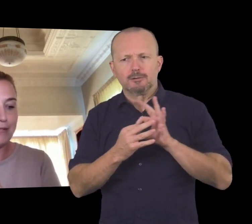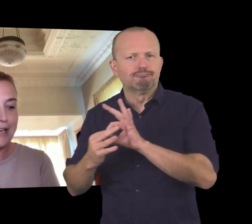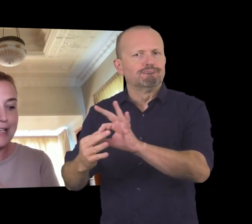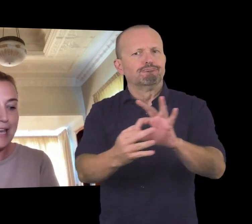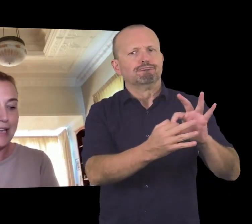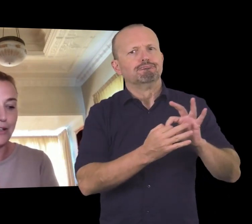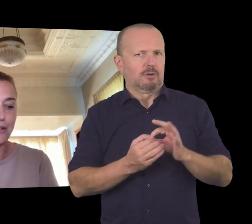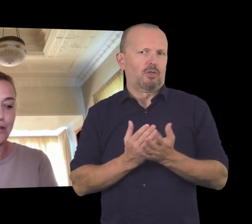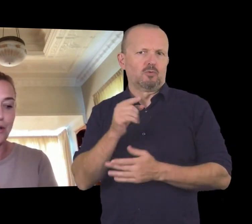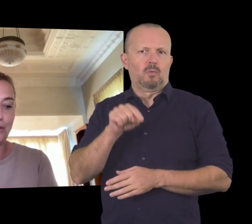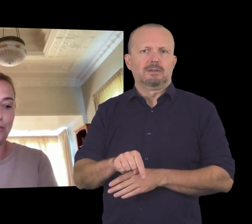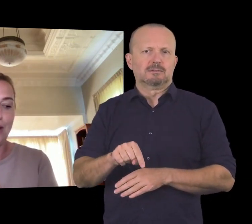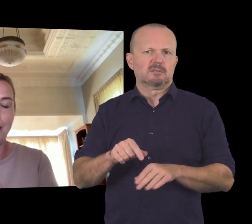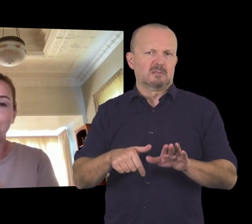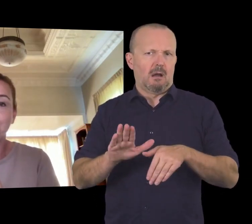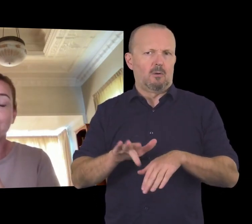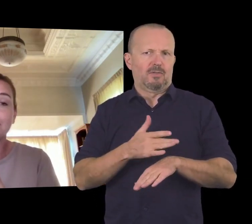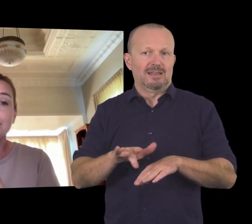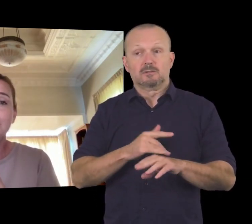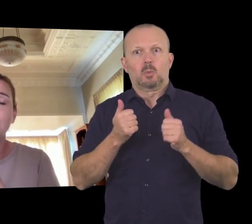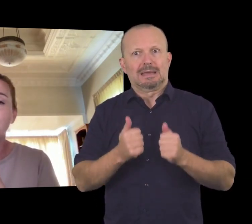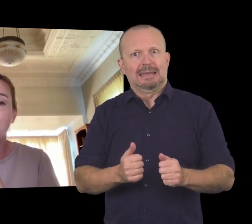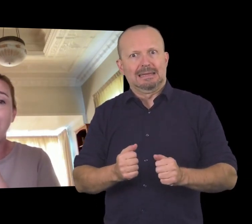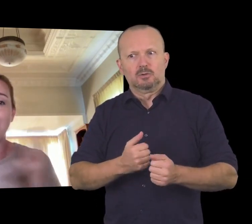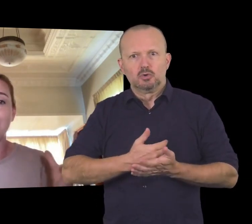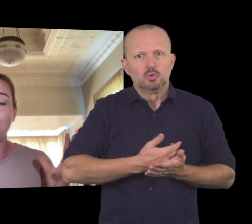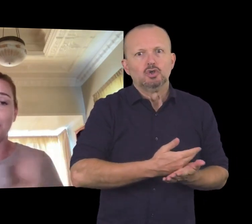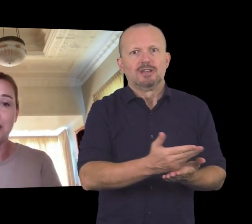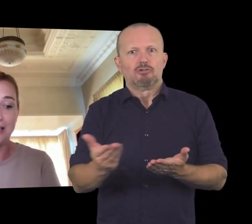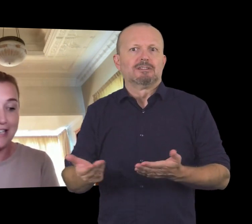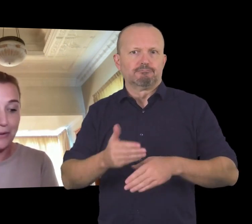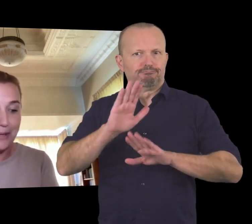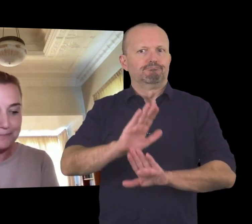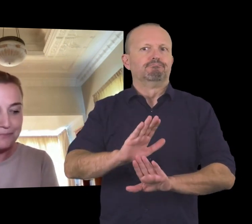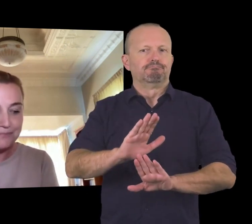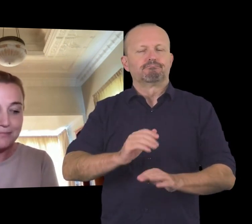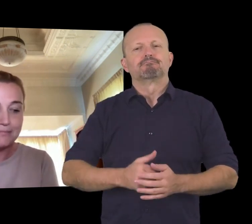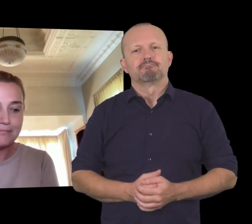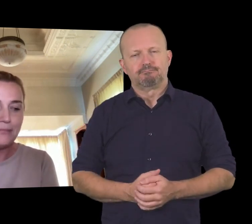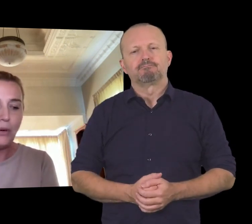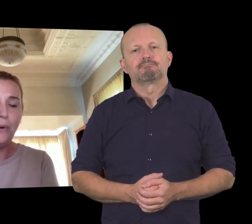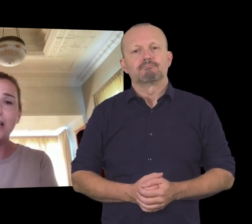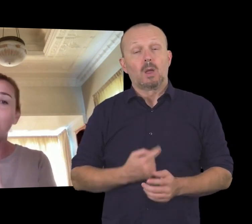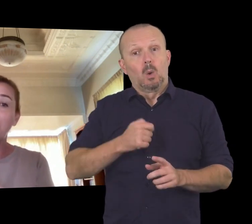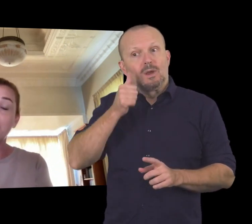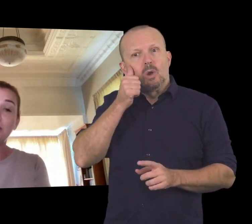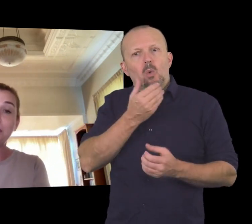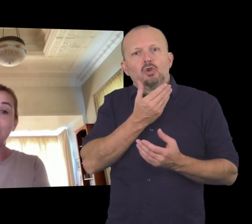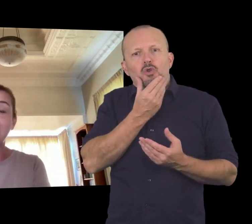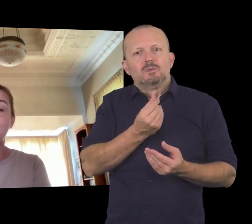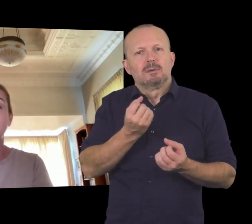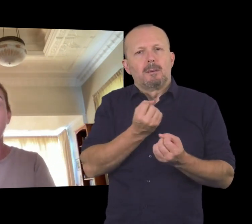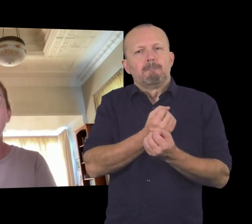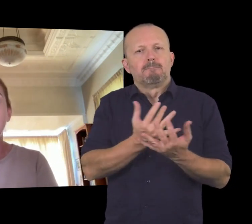we're really keen to share this across Aotearoa. We know that